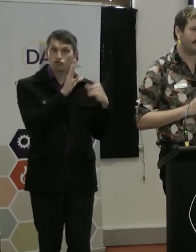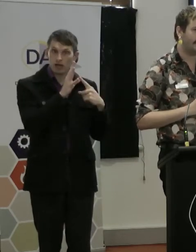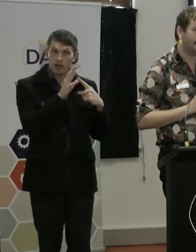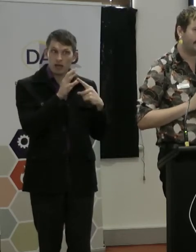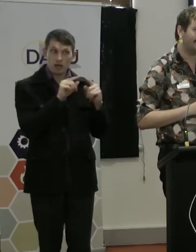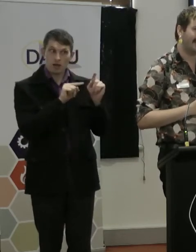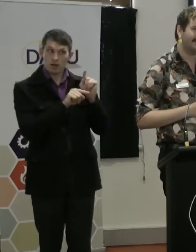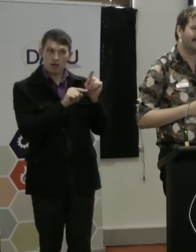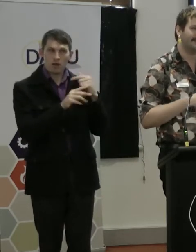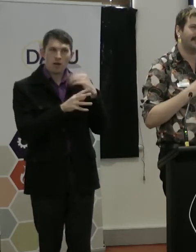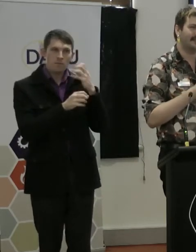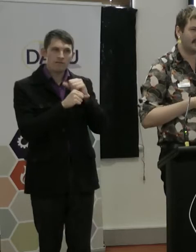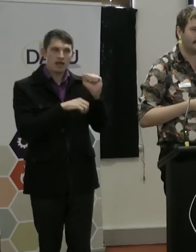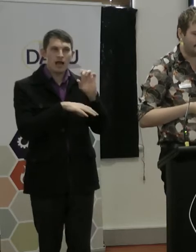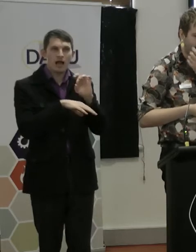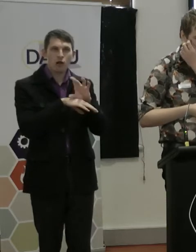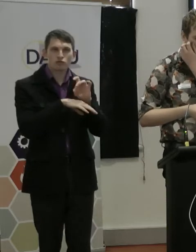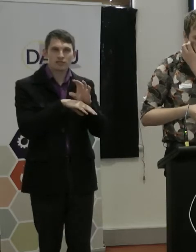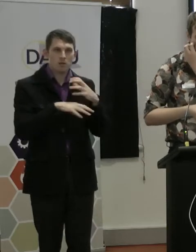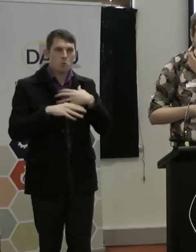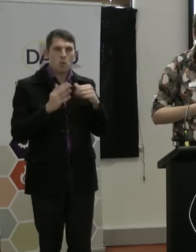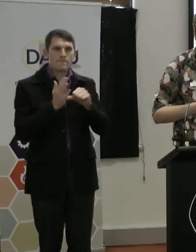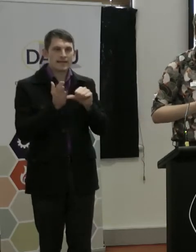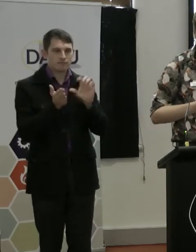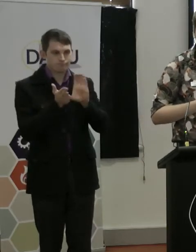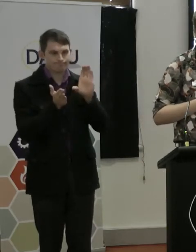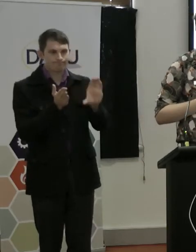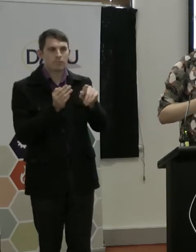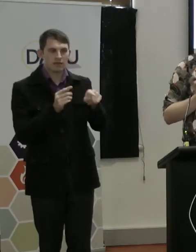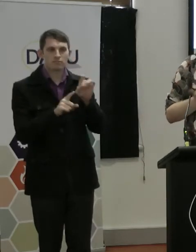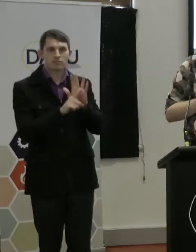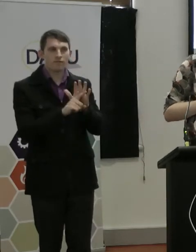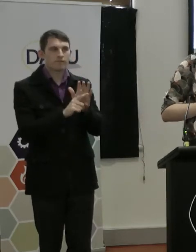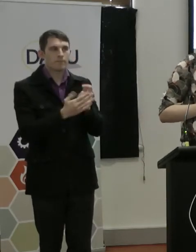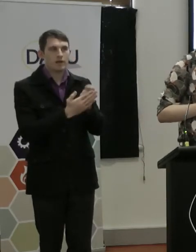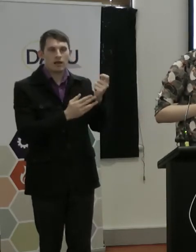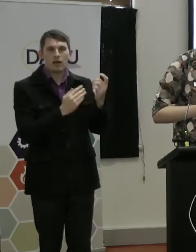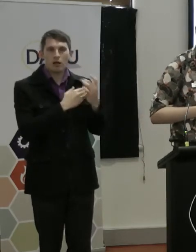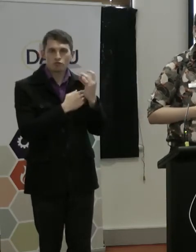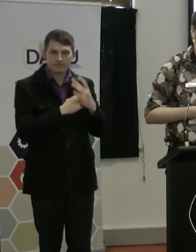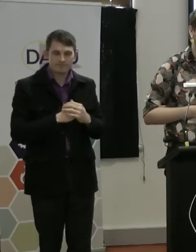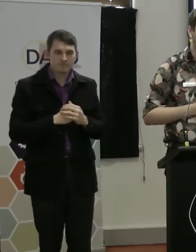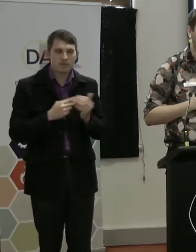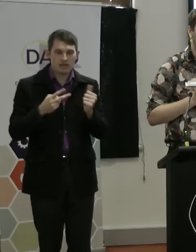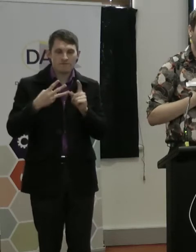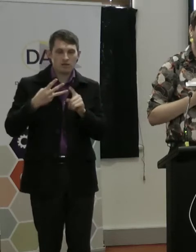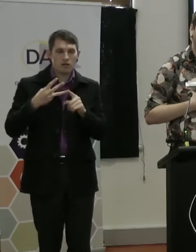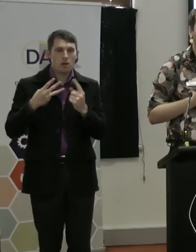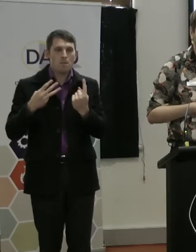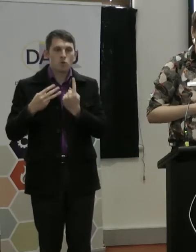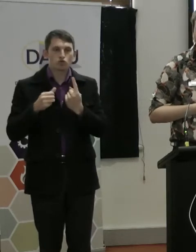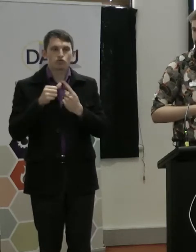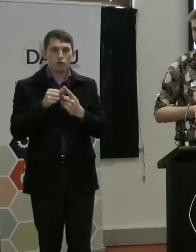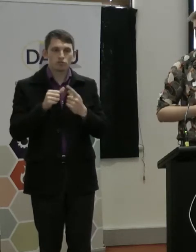believe the counselling is sort of a lump sum payment instead. And of course there's the direct personal response as well, which is like